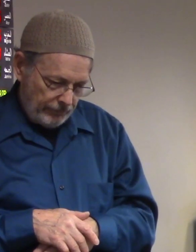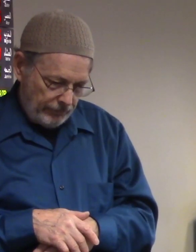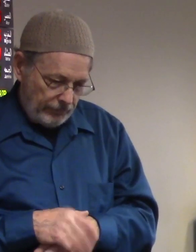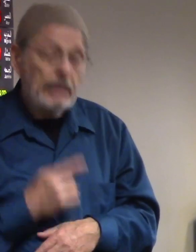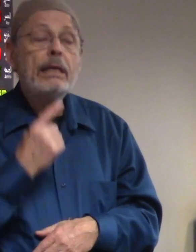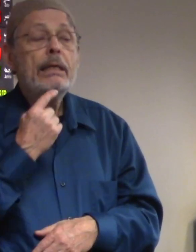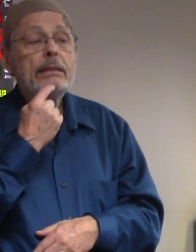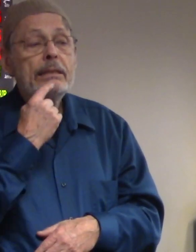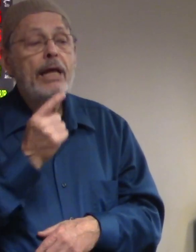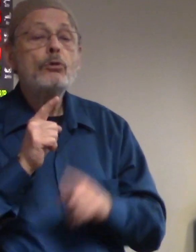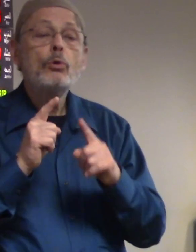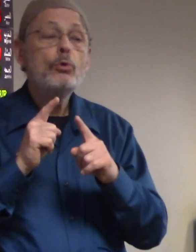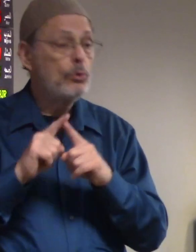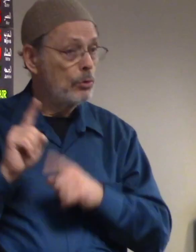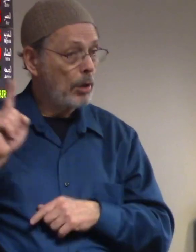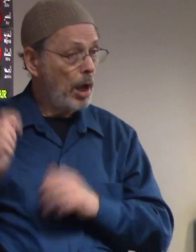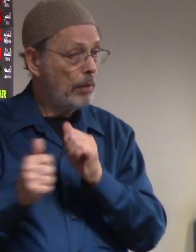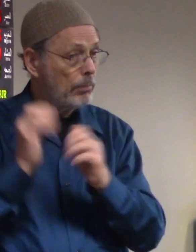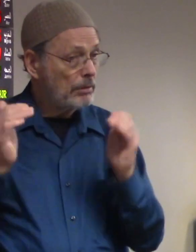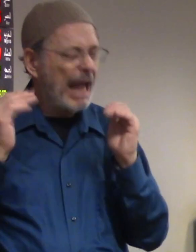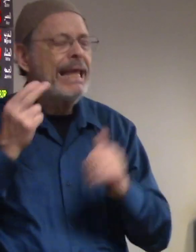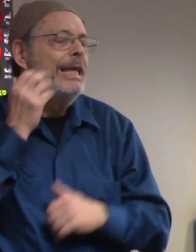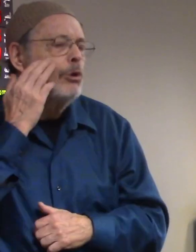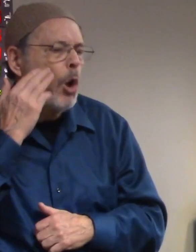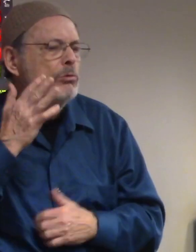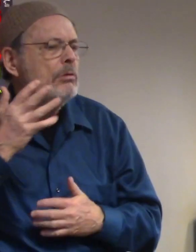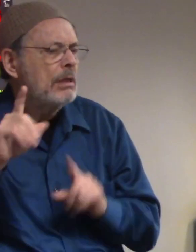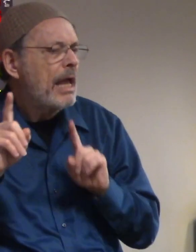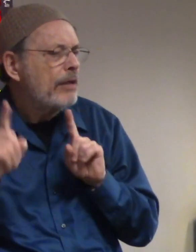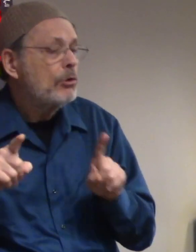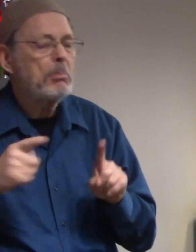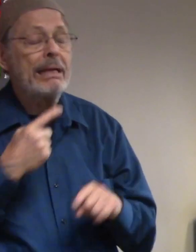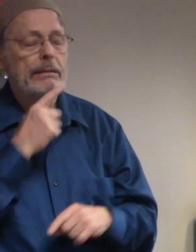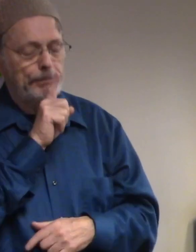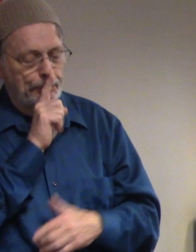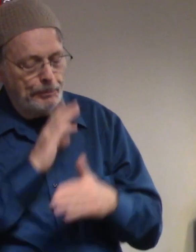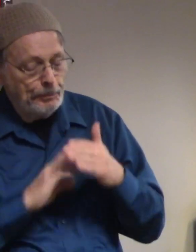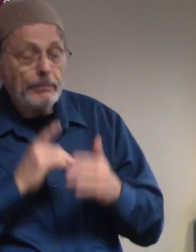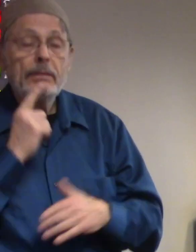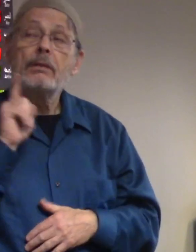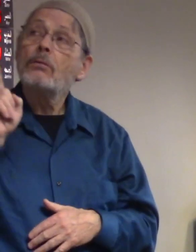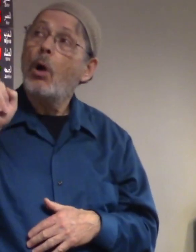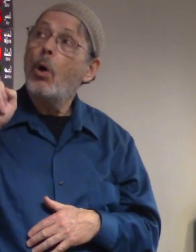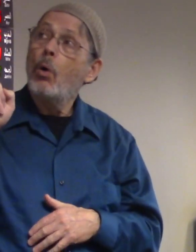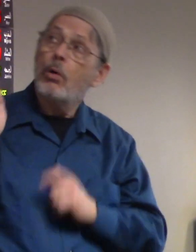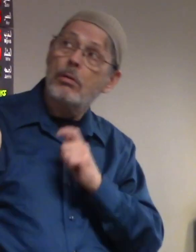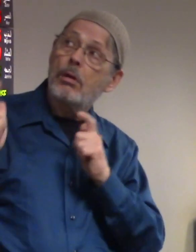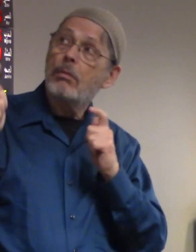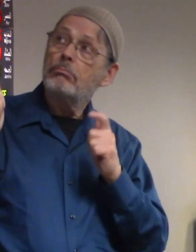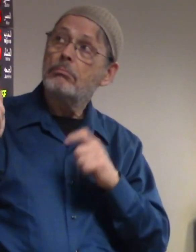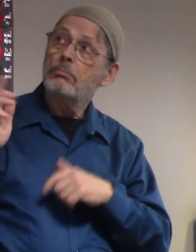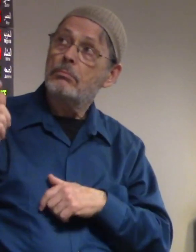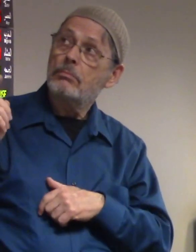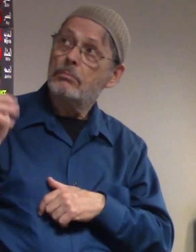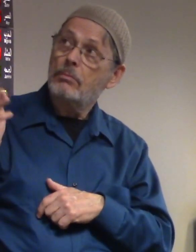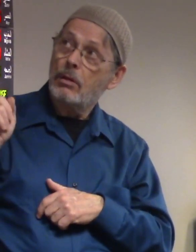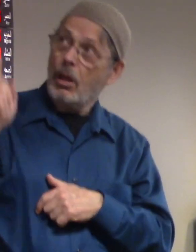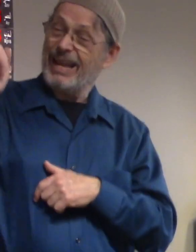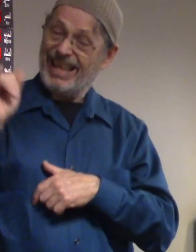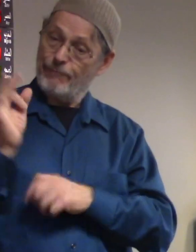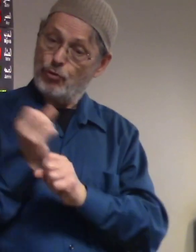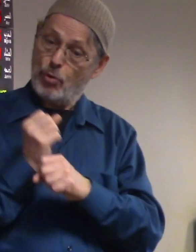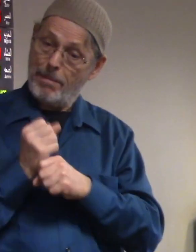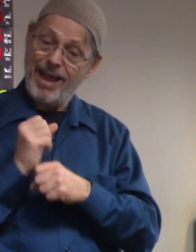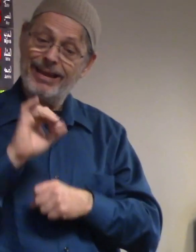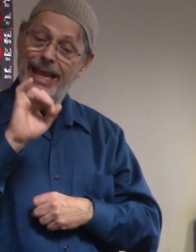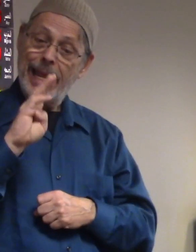Allah subhanahu wa ta'ala, and he knows the answers, but he says out of humility, he says, Ya Allah, if you've made Ibrahim your intimate Khalil, your